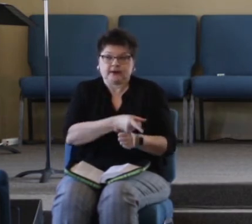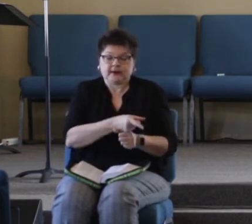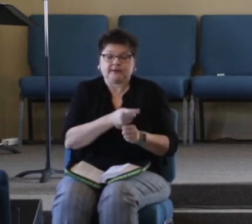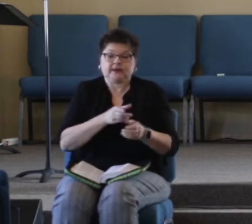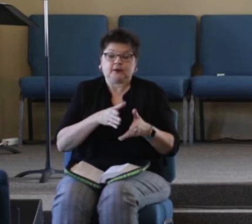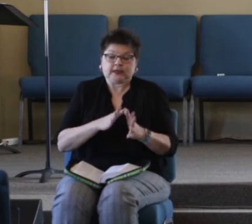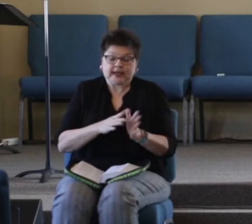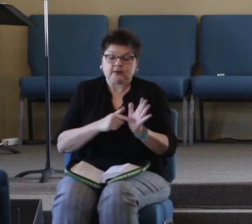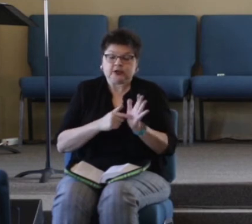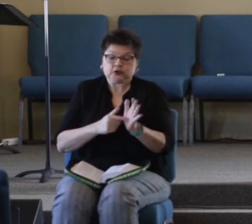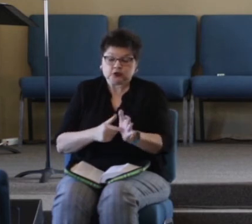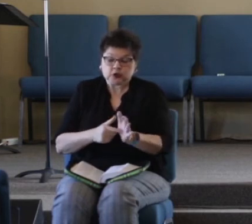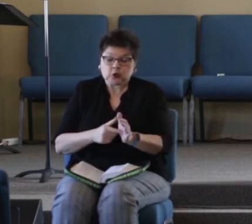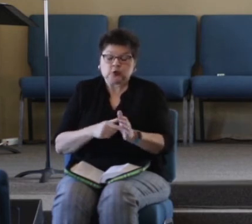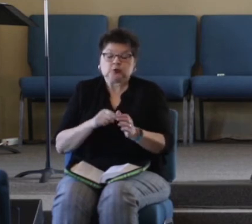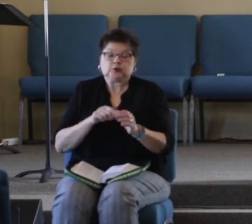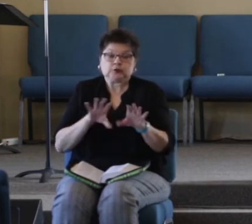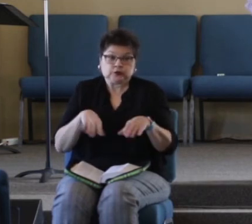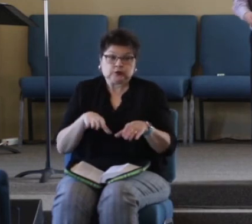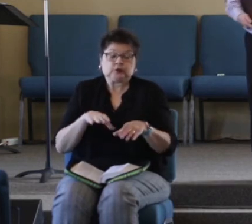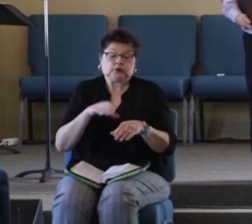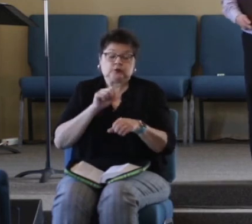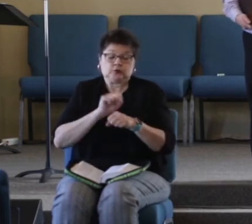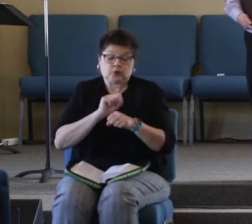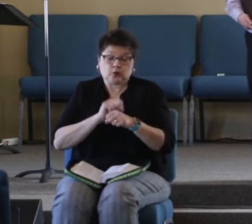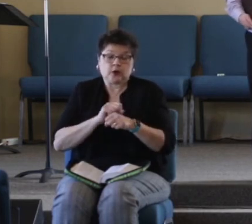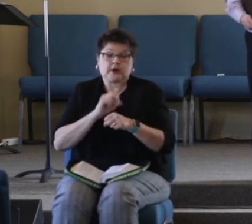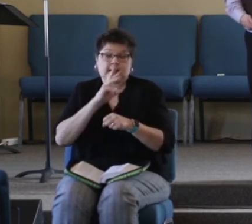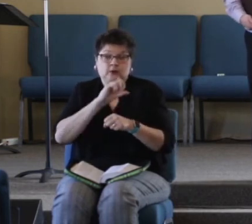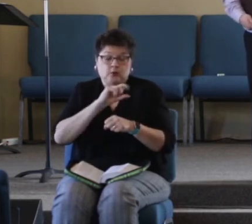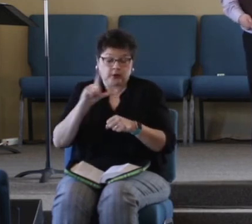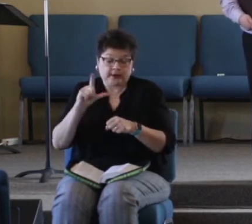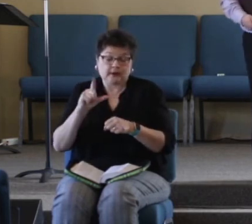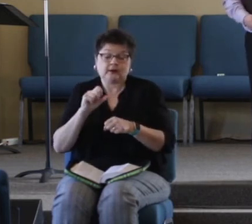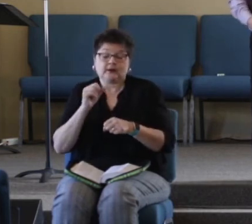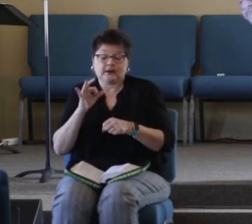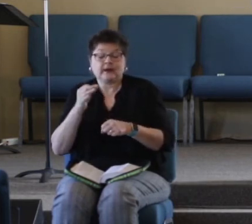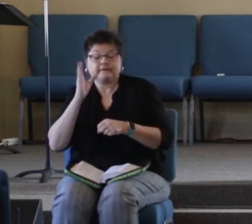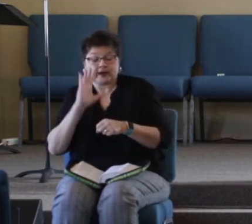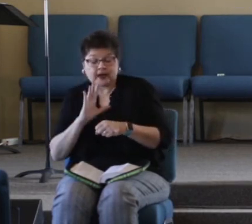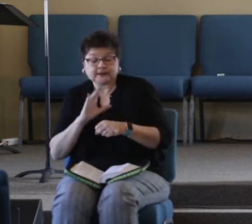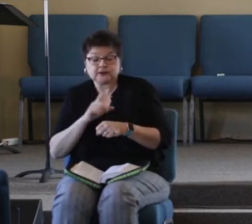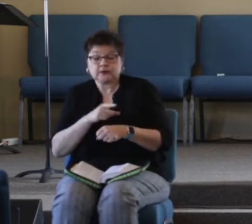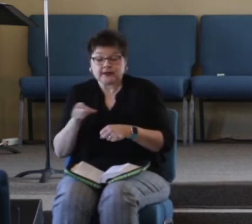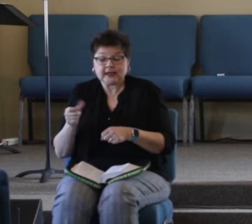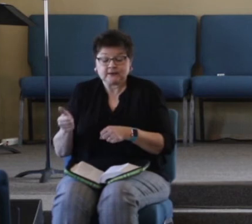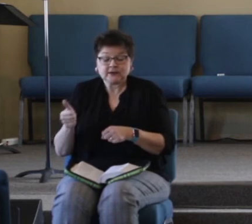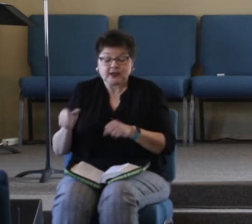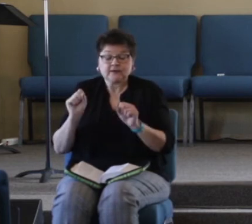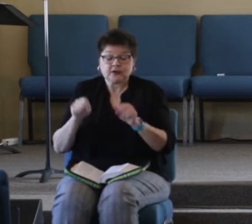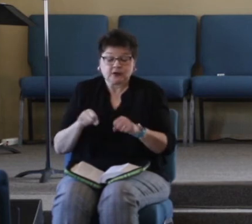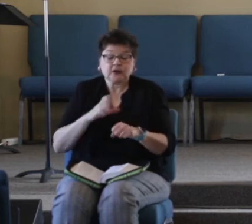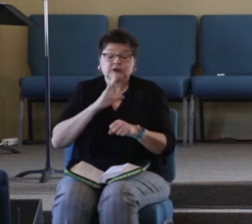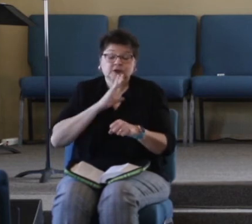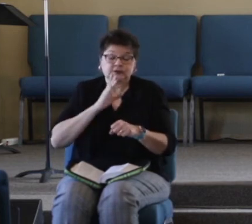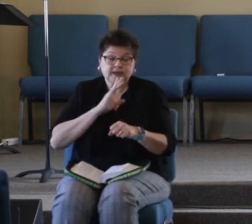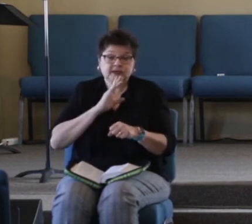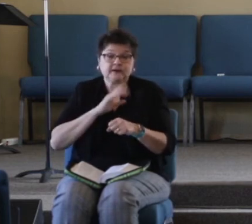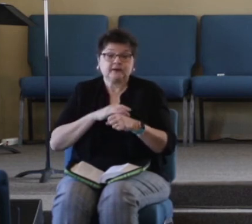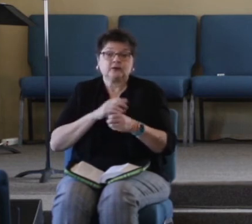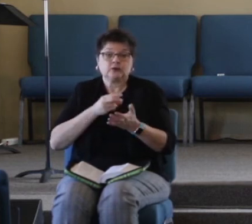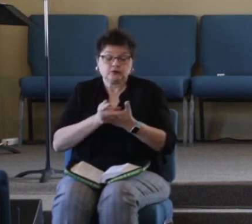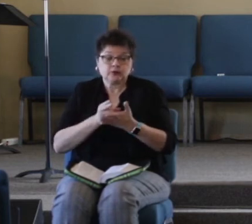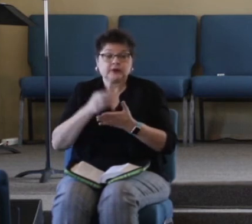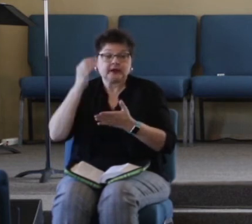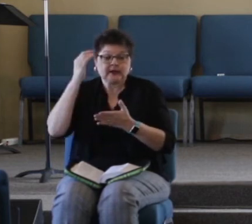the will of God so that they could speak truth and wisdom and knowledge and righteousness into the lives of those